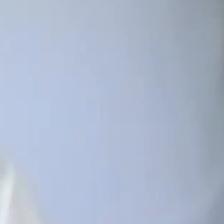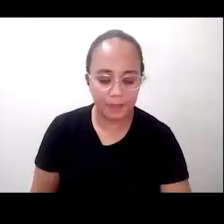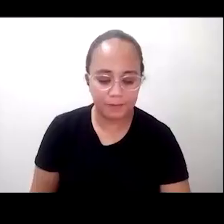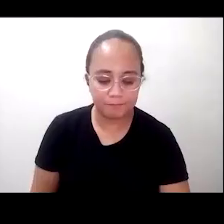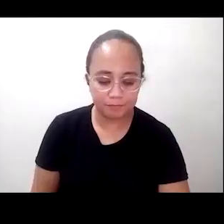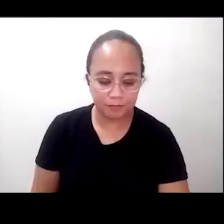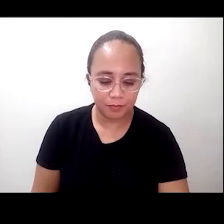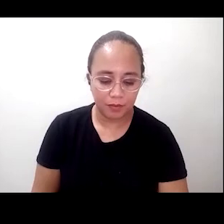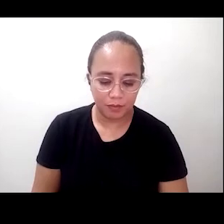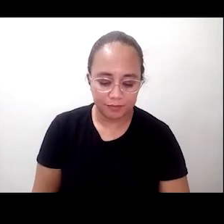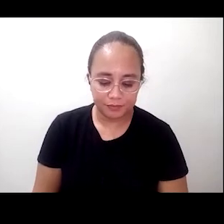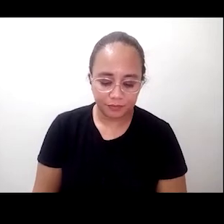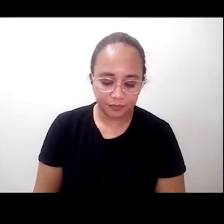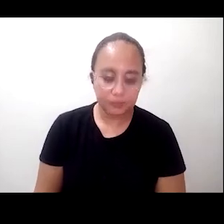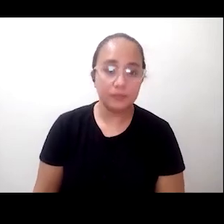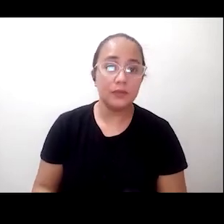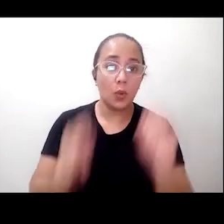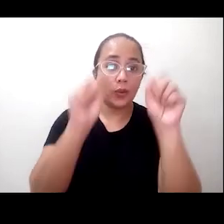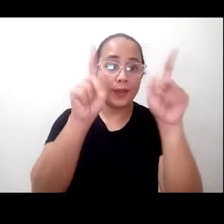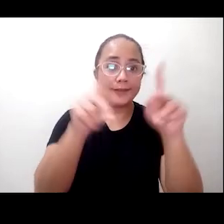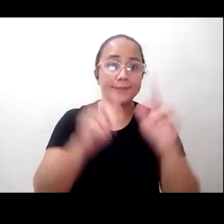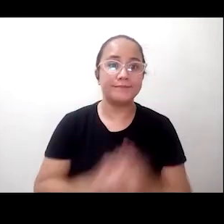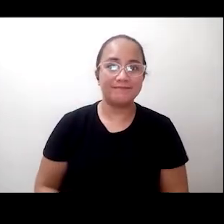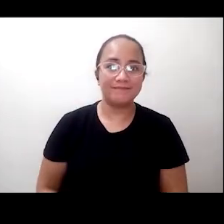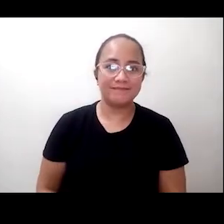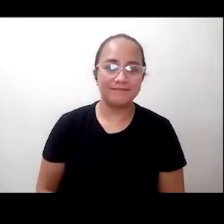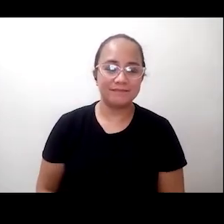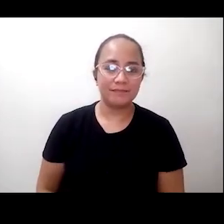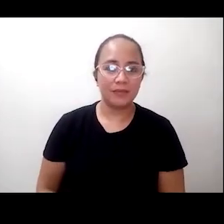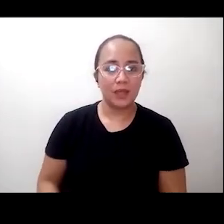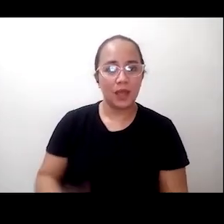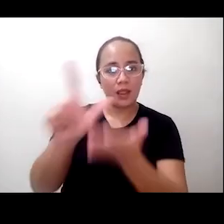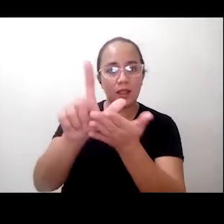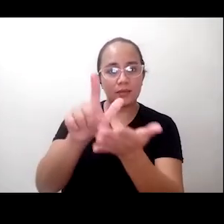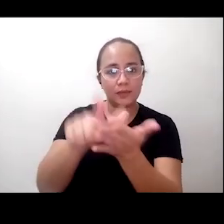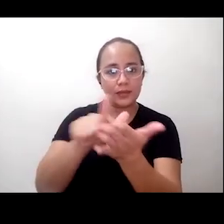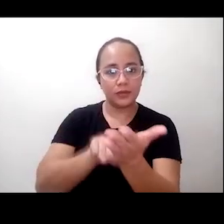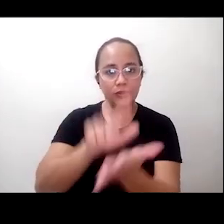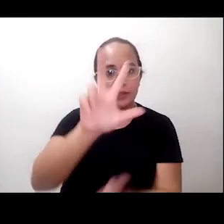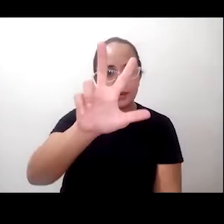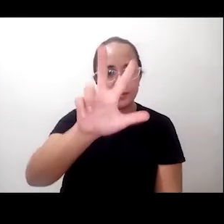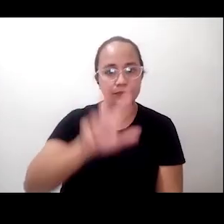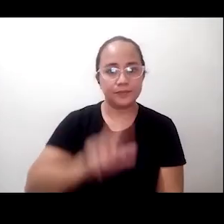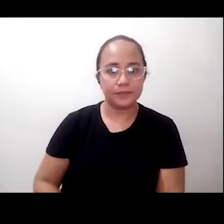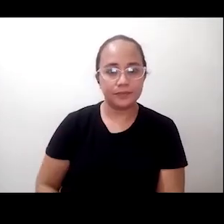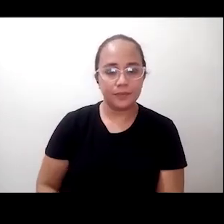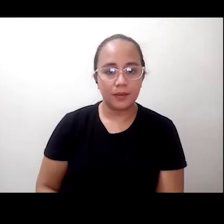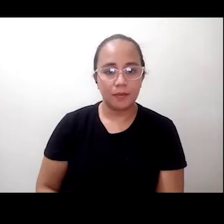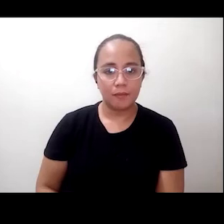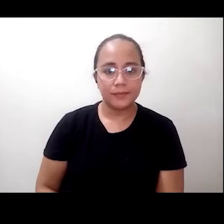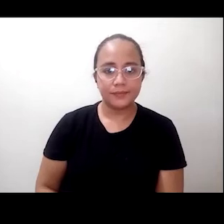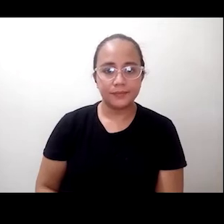All right. Okay. Lesson three. Okay,